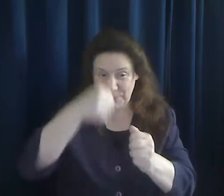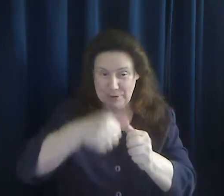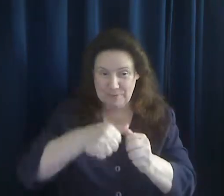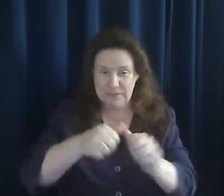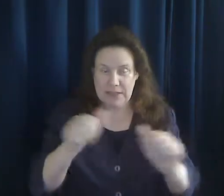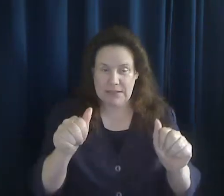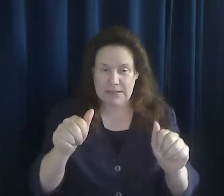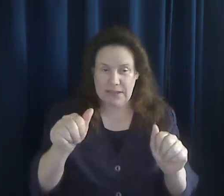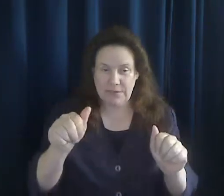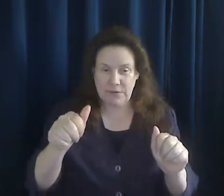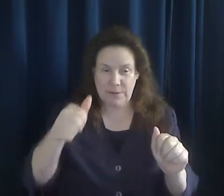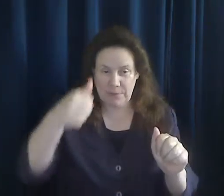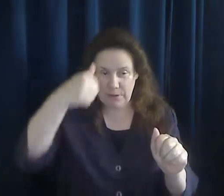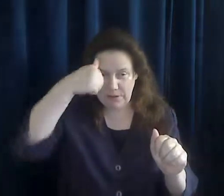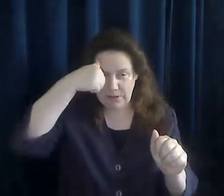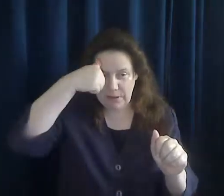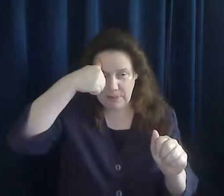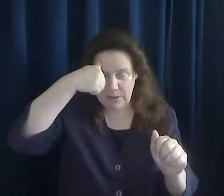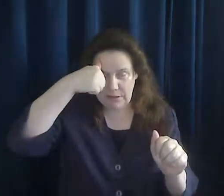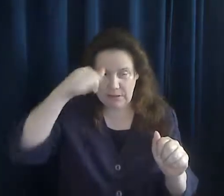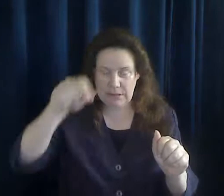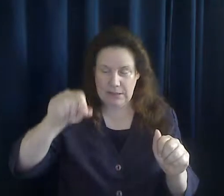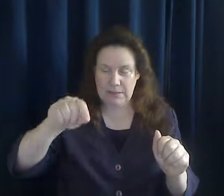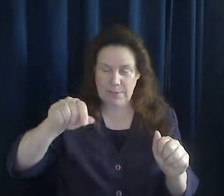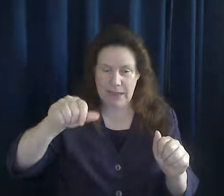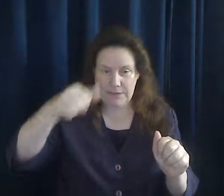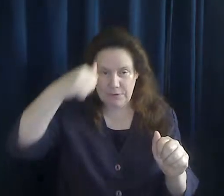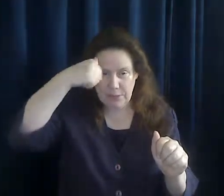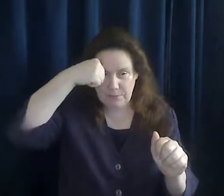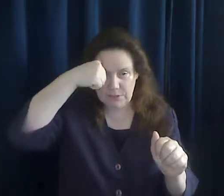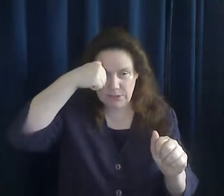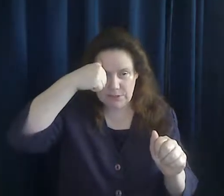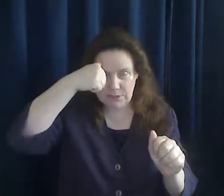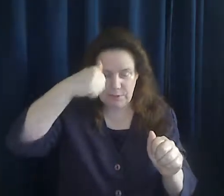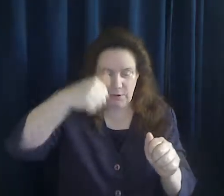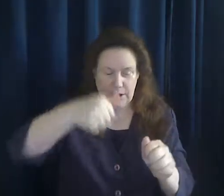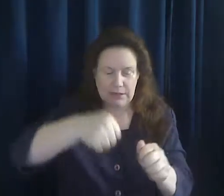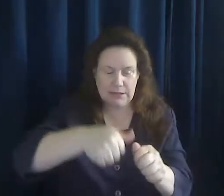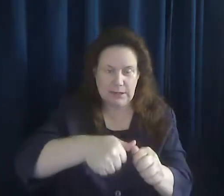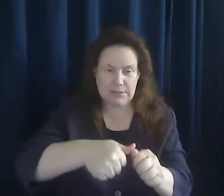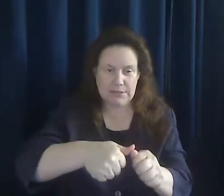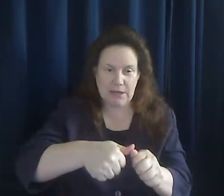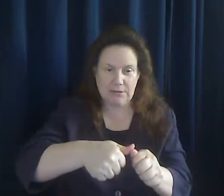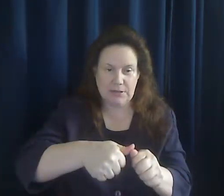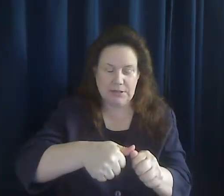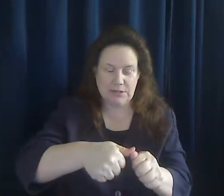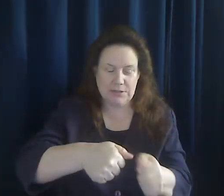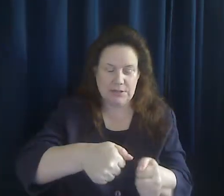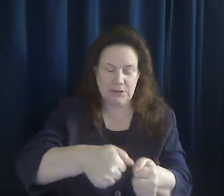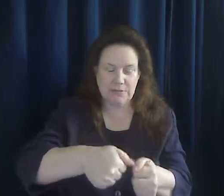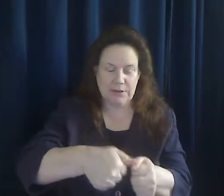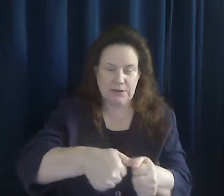Remember, the sign for remember, your thumb, the pad of your thumb touches your forehead and comes down and touches your fingernail.